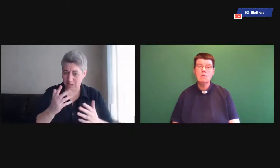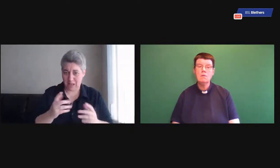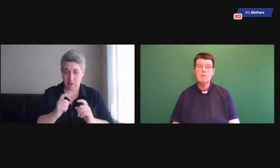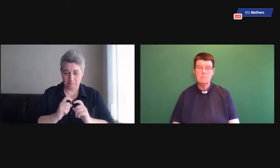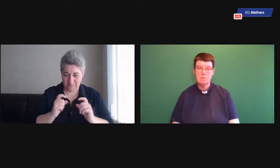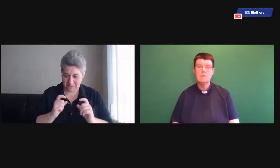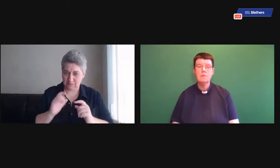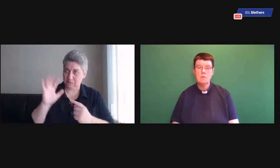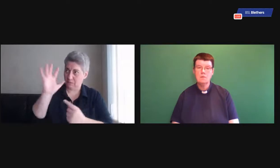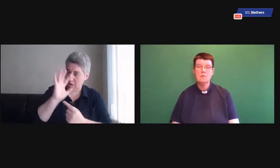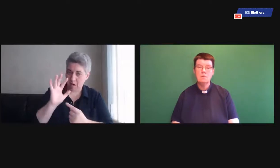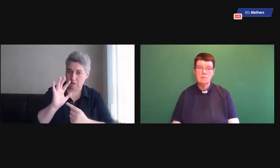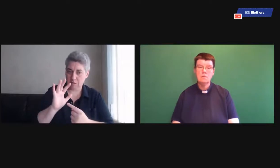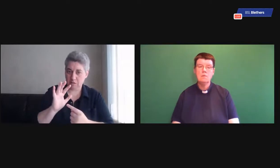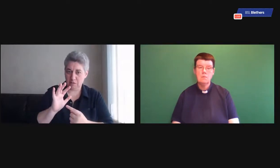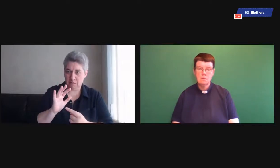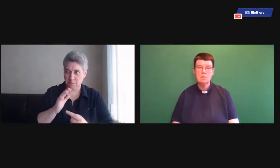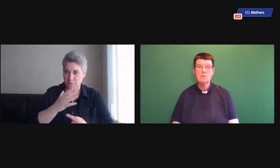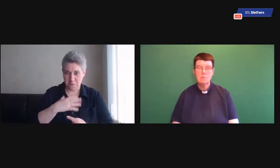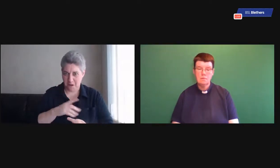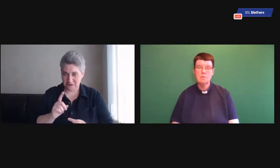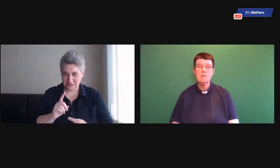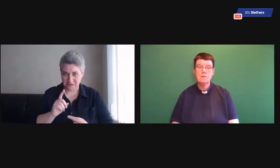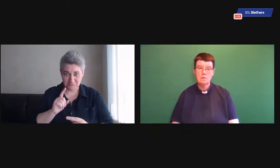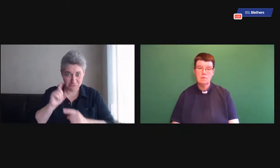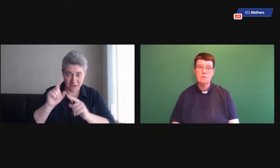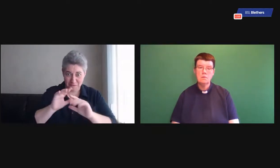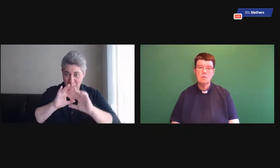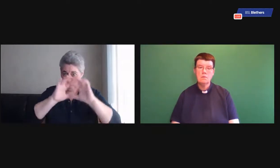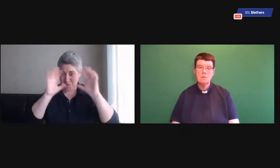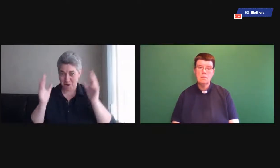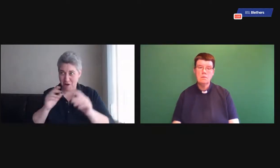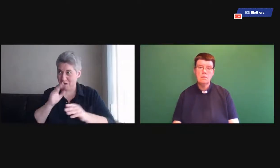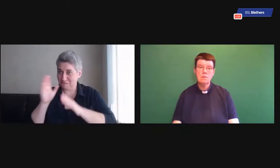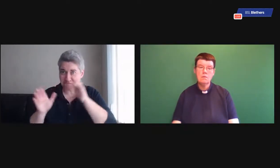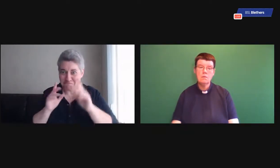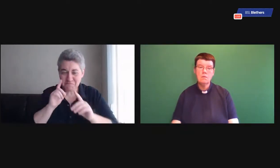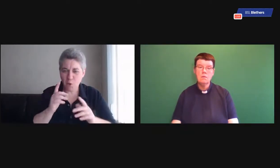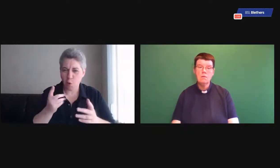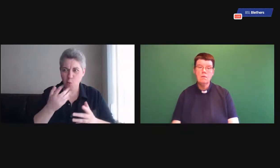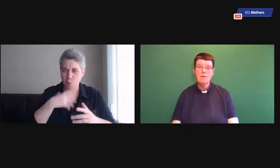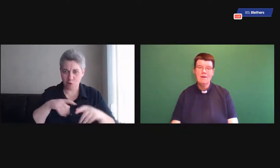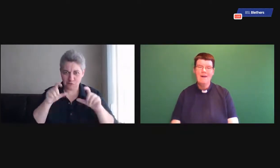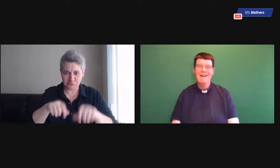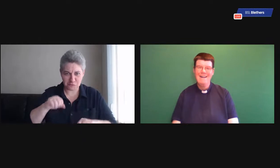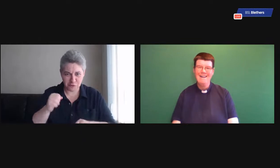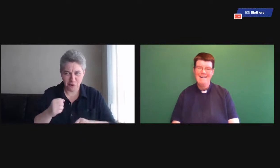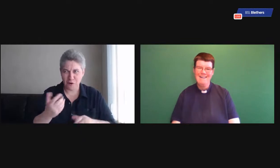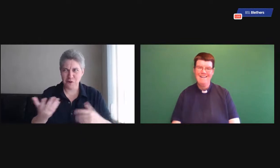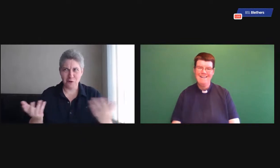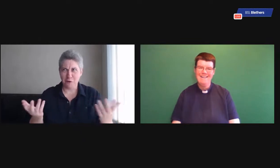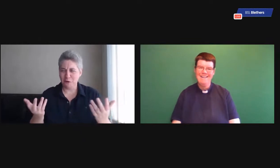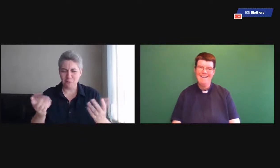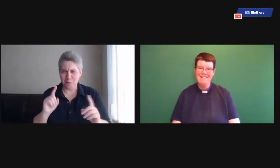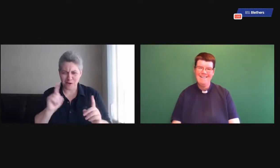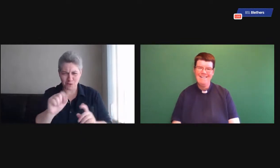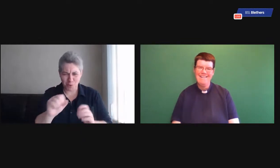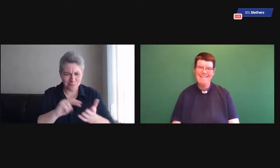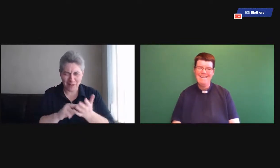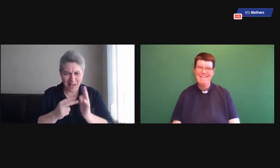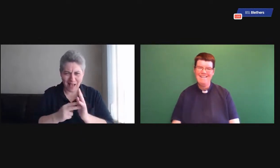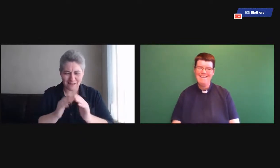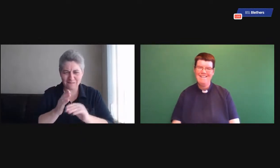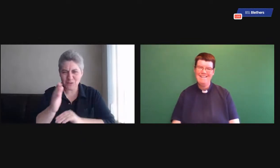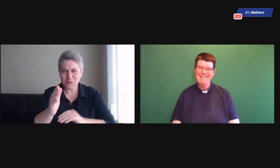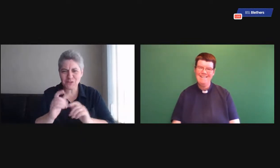Imagine your future. You're the minister. What would be your dream? Anything you want. Do you want